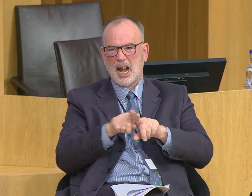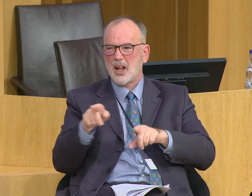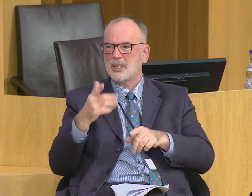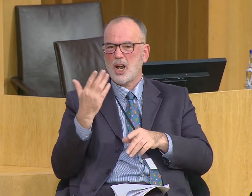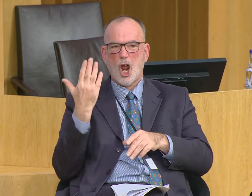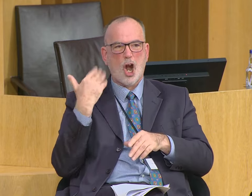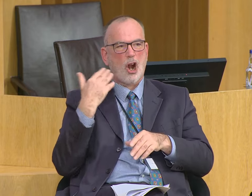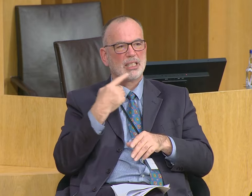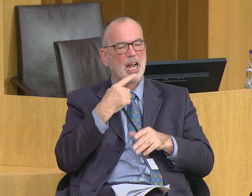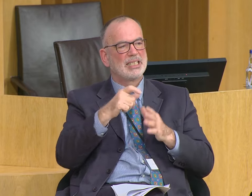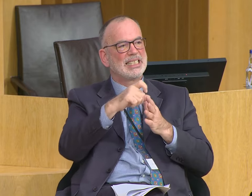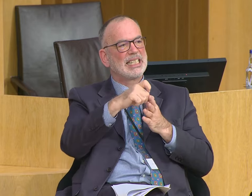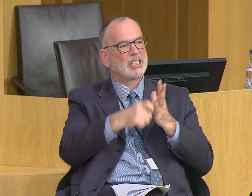disabled,